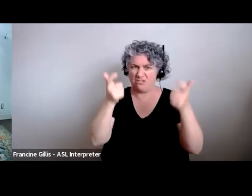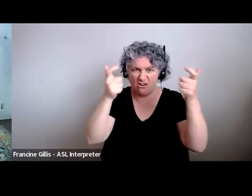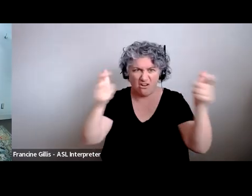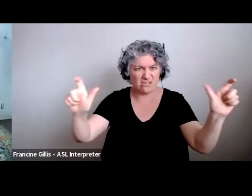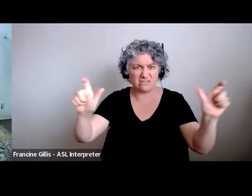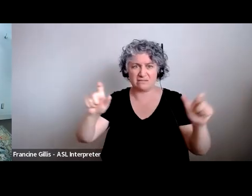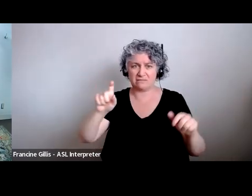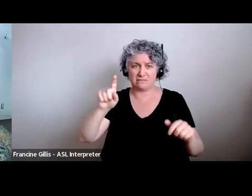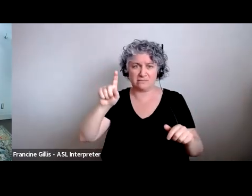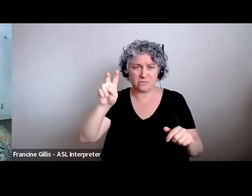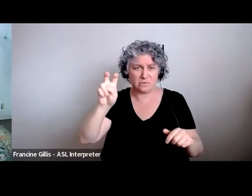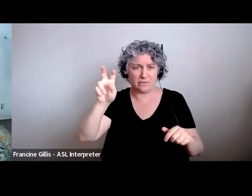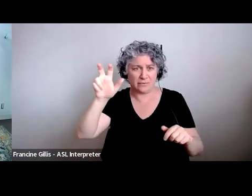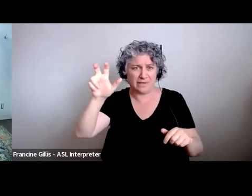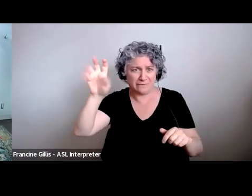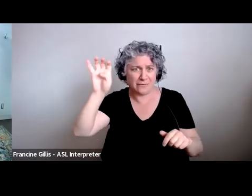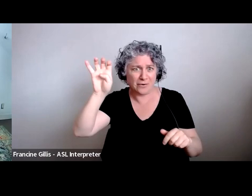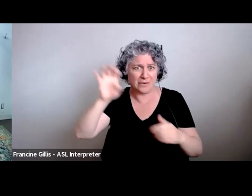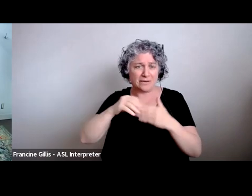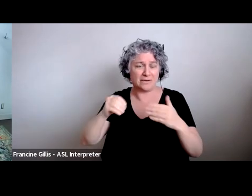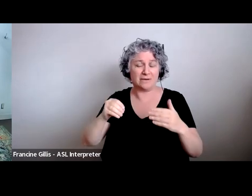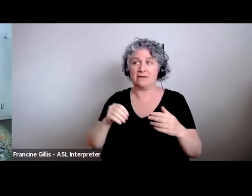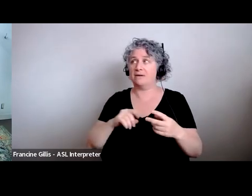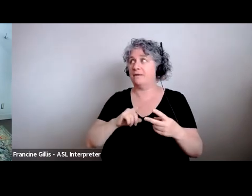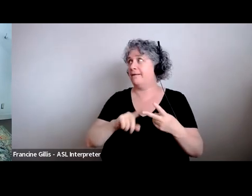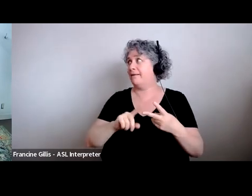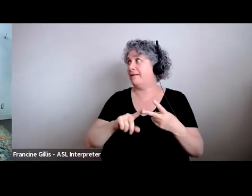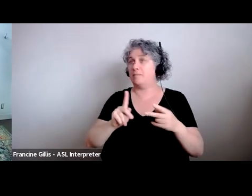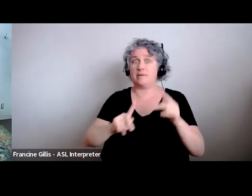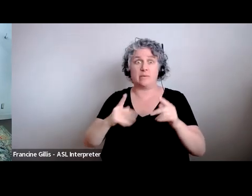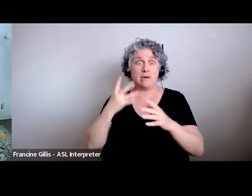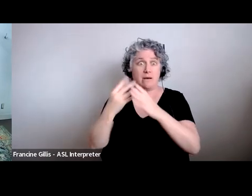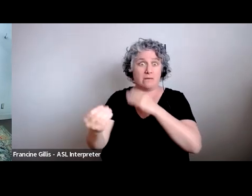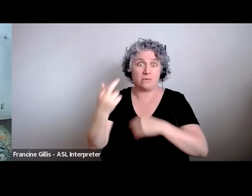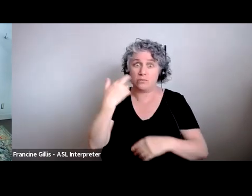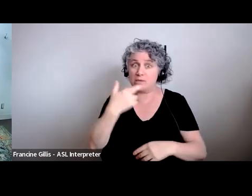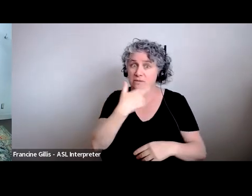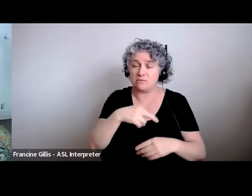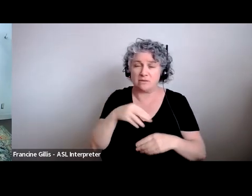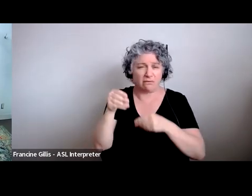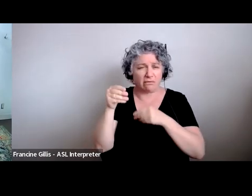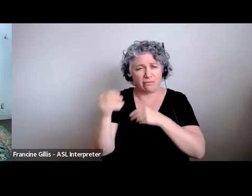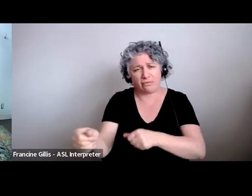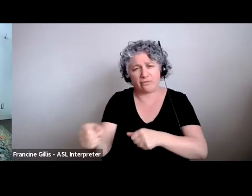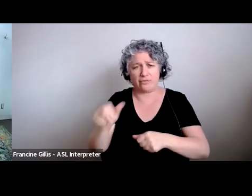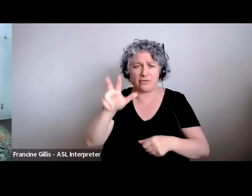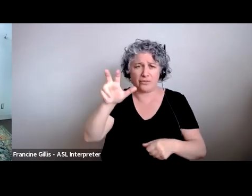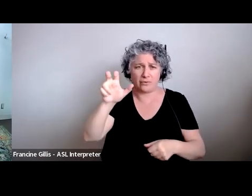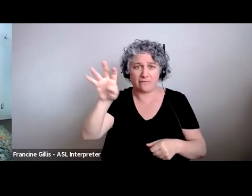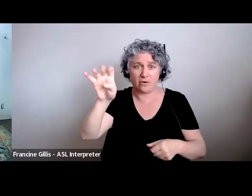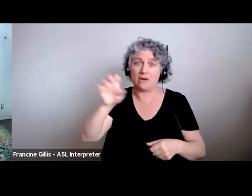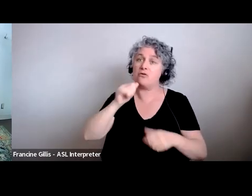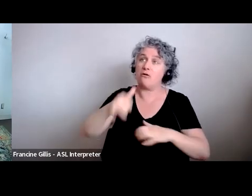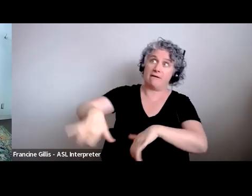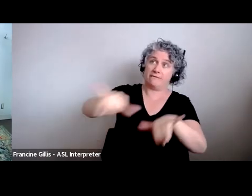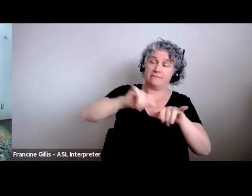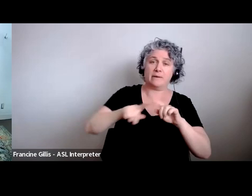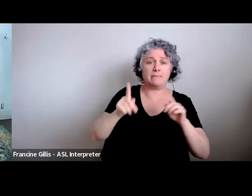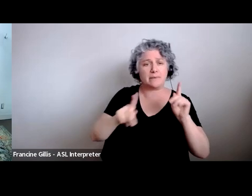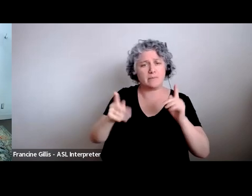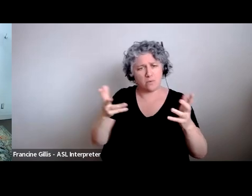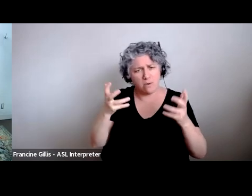to, really fancy restaurants and spend $300-400 in a night. Not everybody,